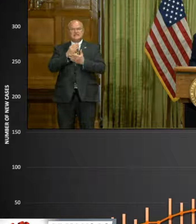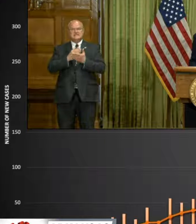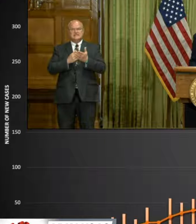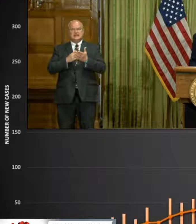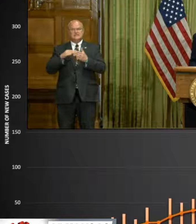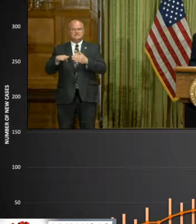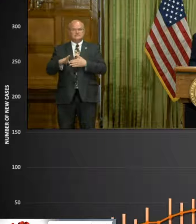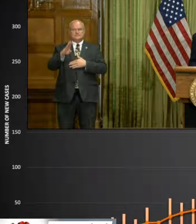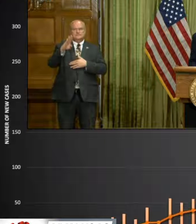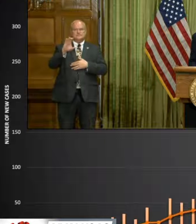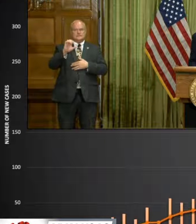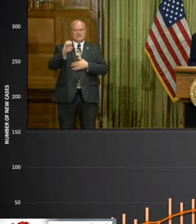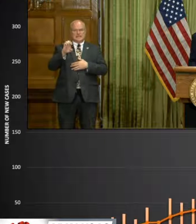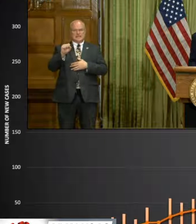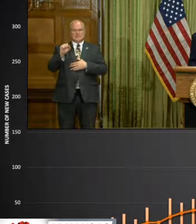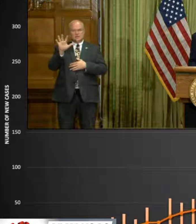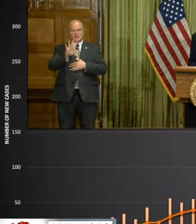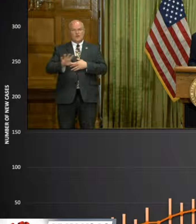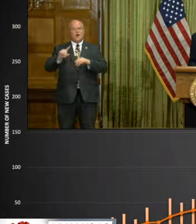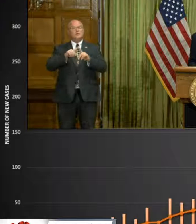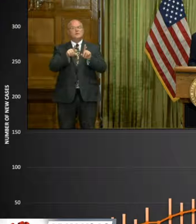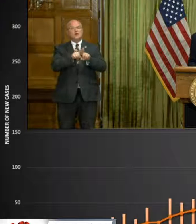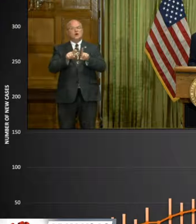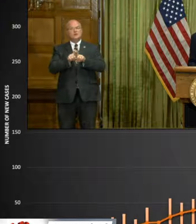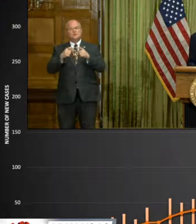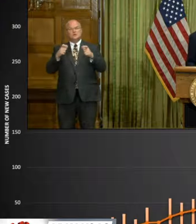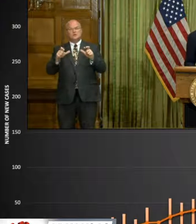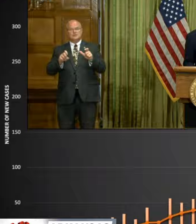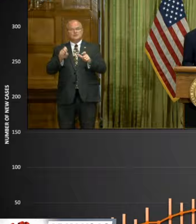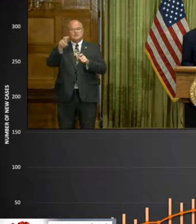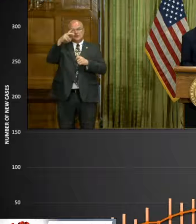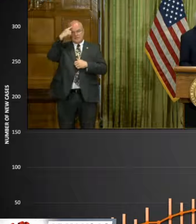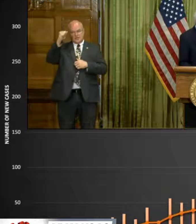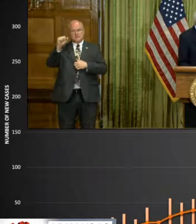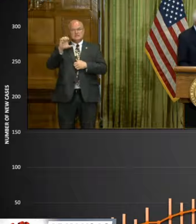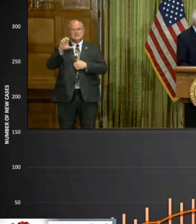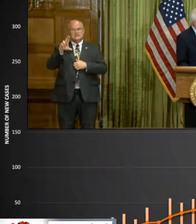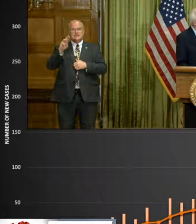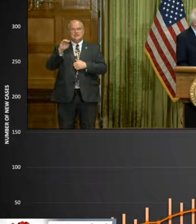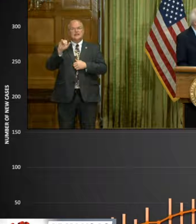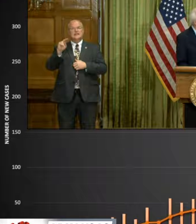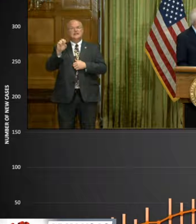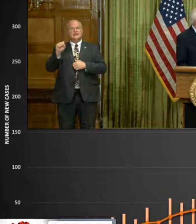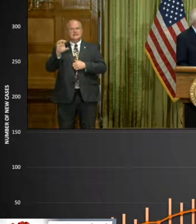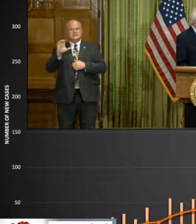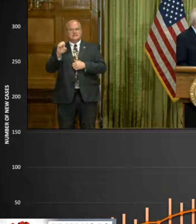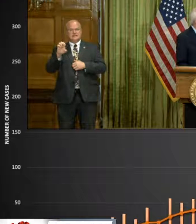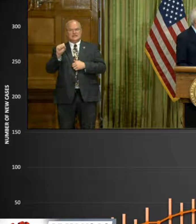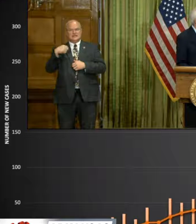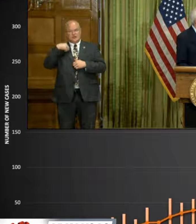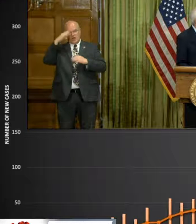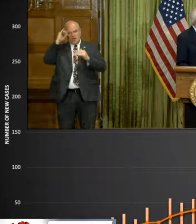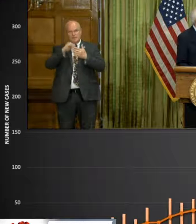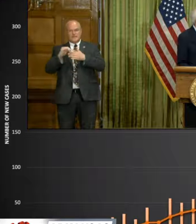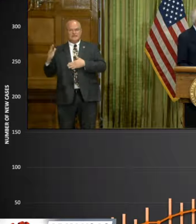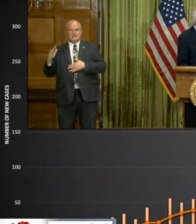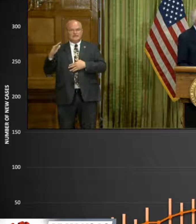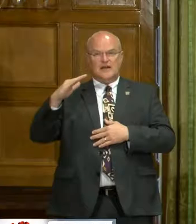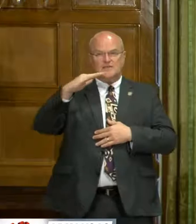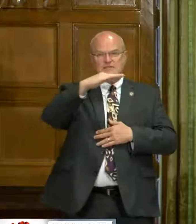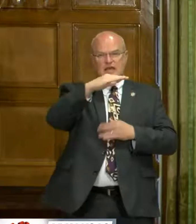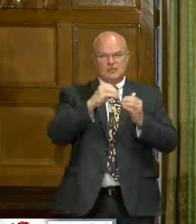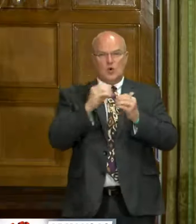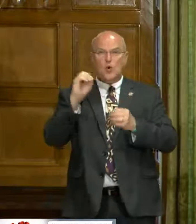some trend upward in the cases overall, but also a large jump because of the Cummins cases, and we hope that flattens out